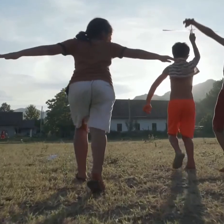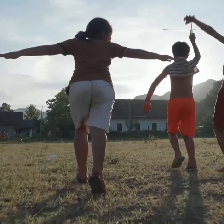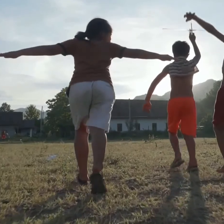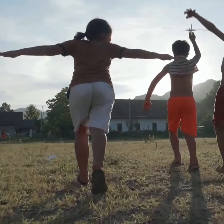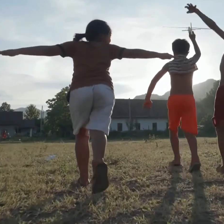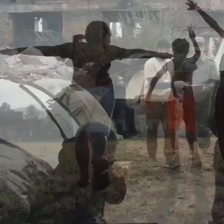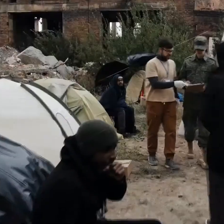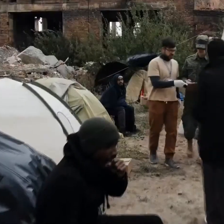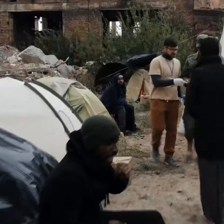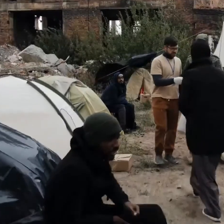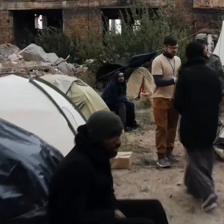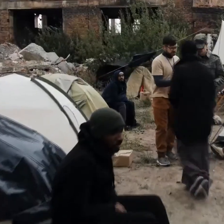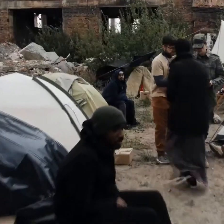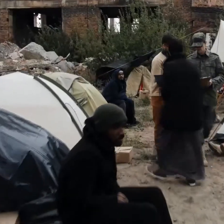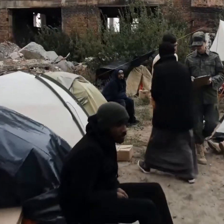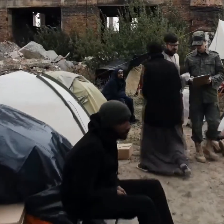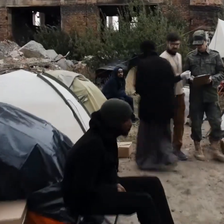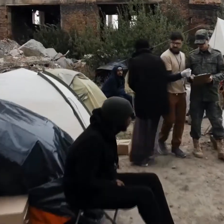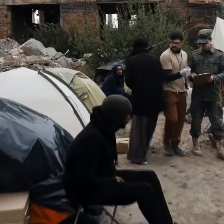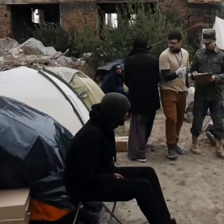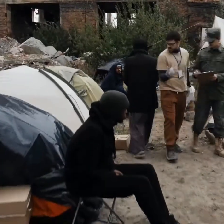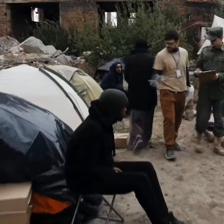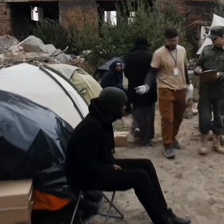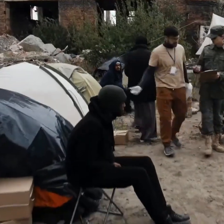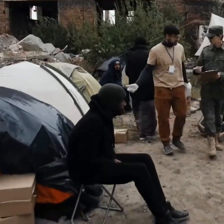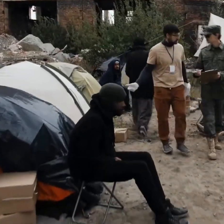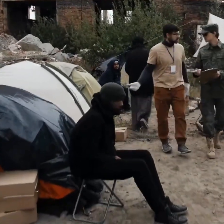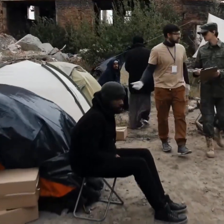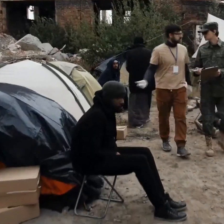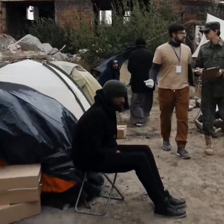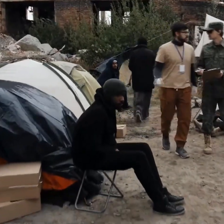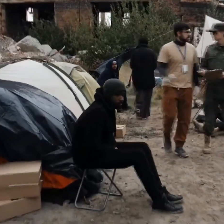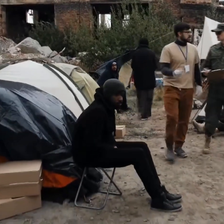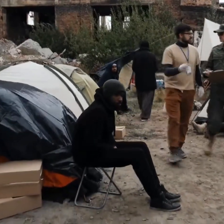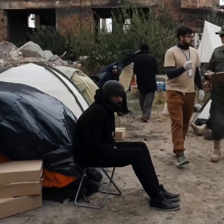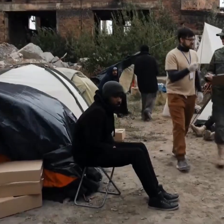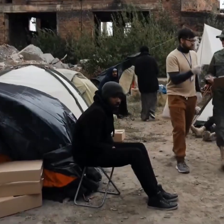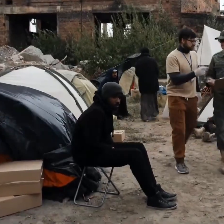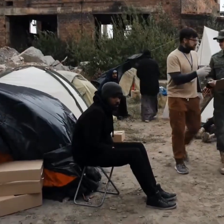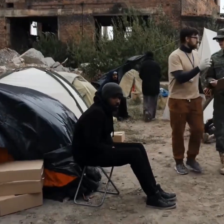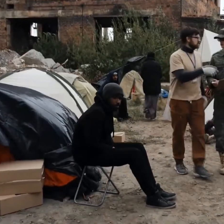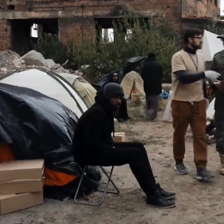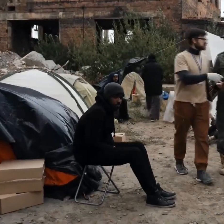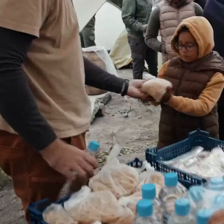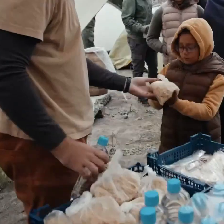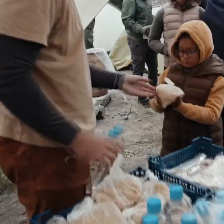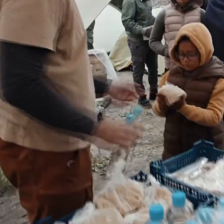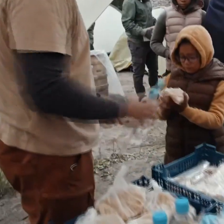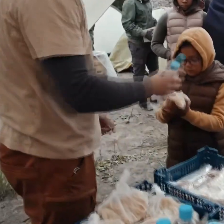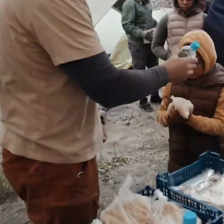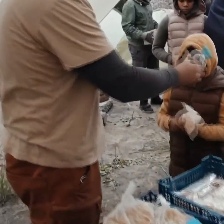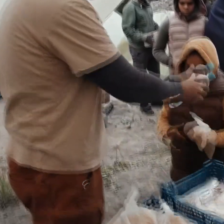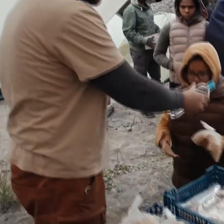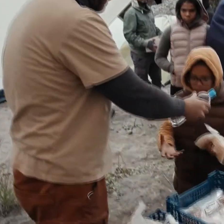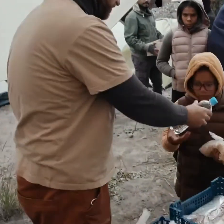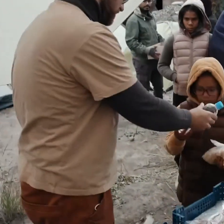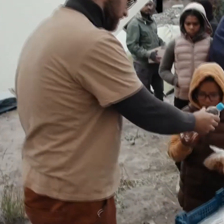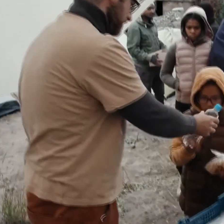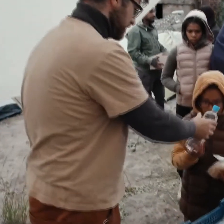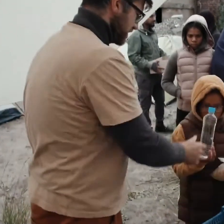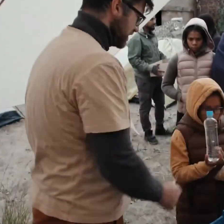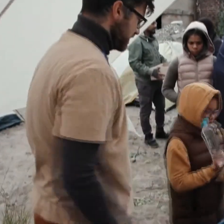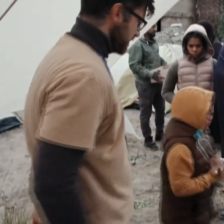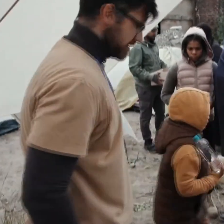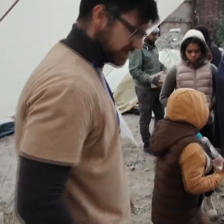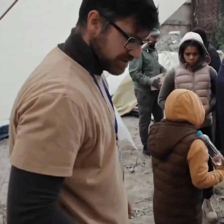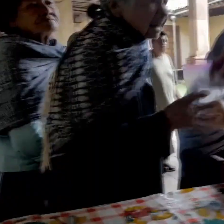extinguish the light. Today, many choose to walk the path of peace illuminated by Jesus, an extraordinary path that